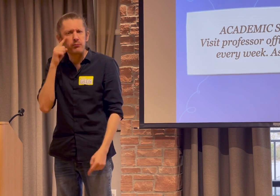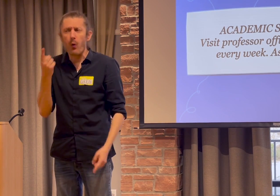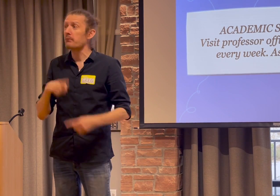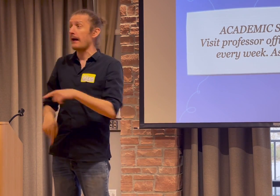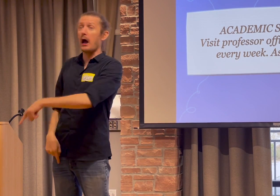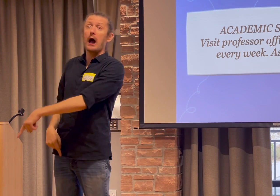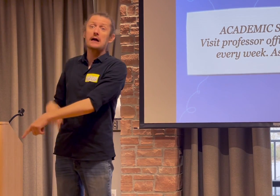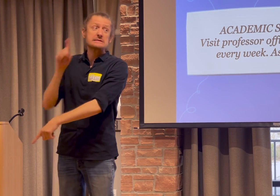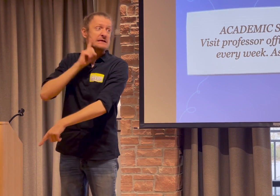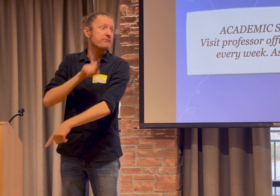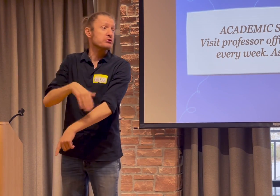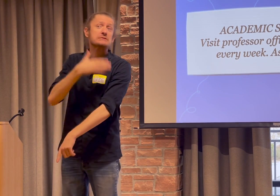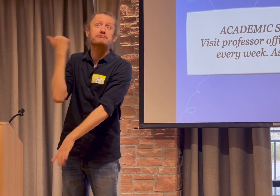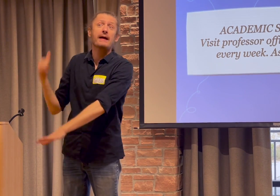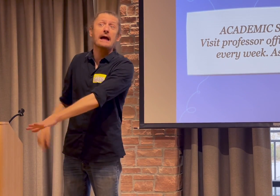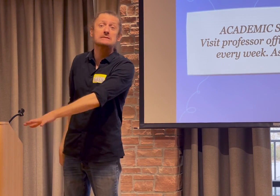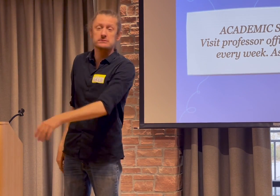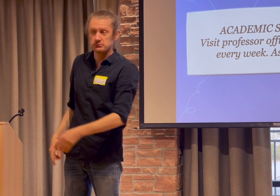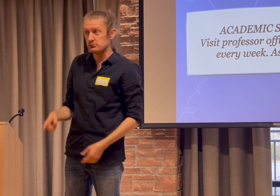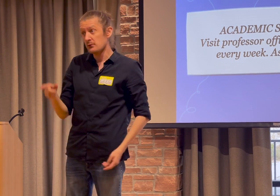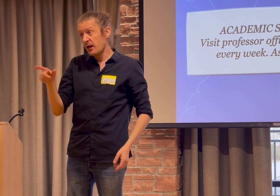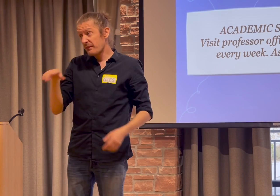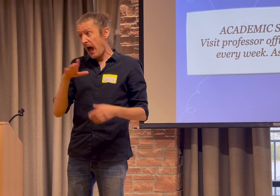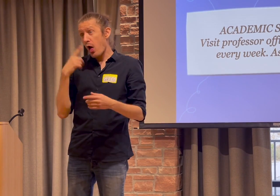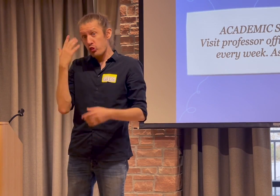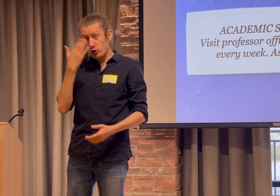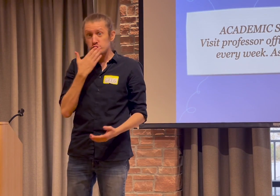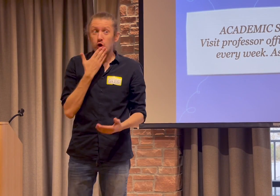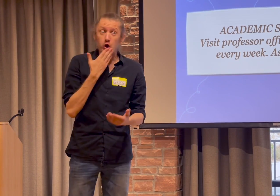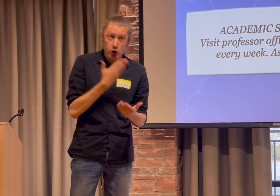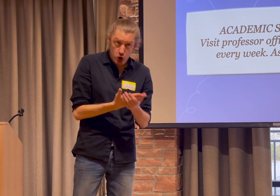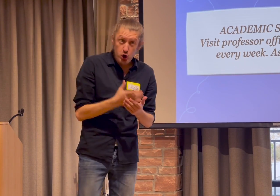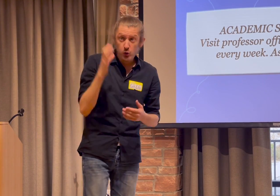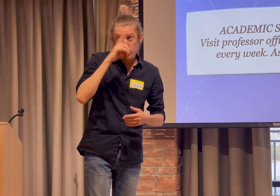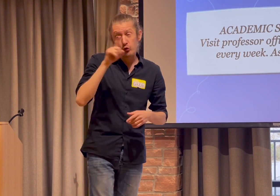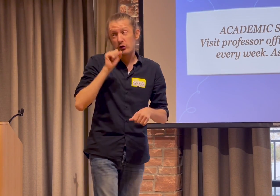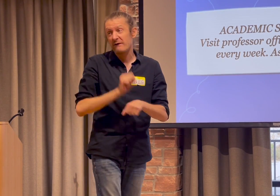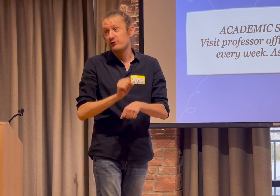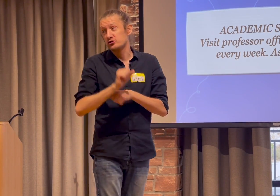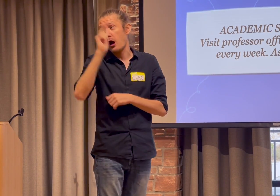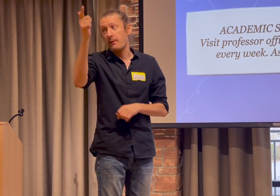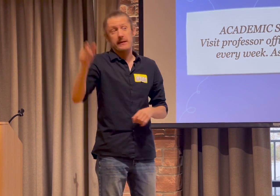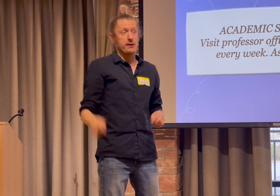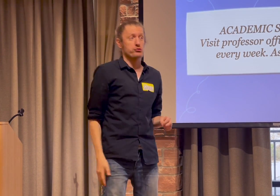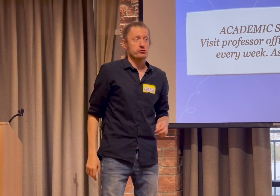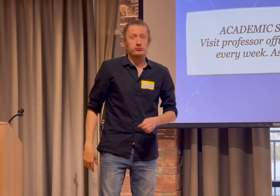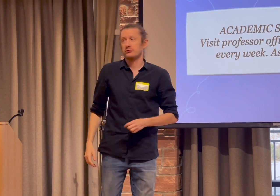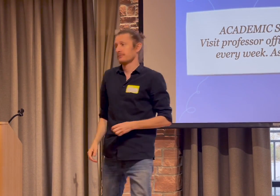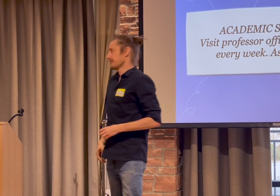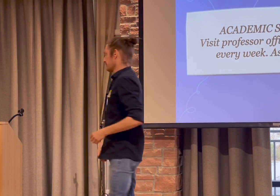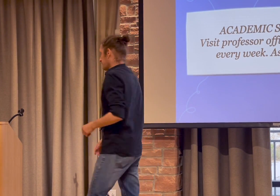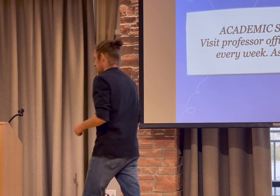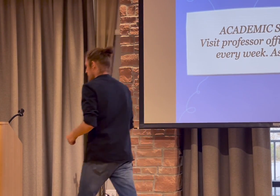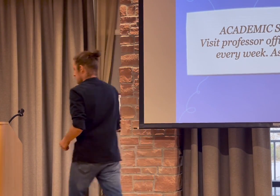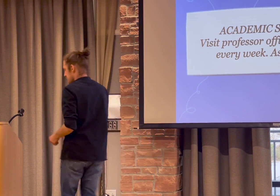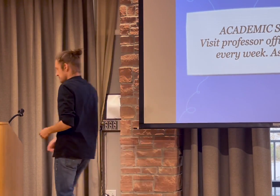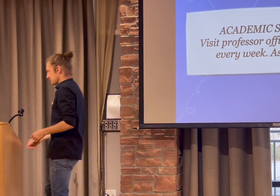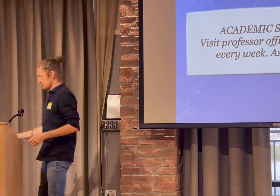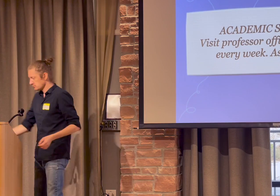carries significant weight. And in the letter they might say, this student came to my office every day and nobody else did. That